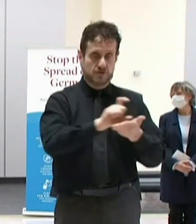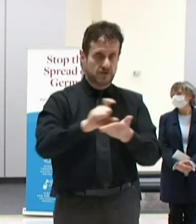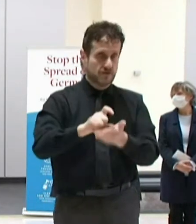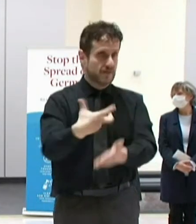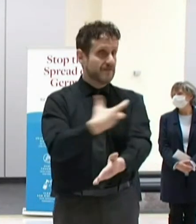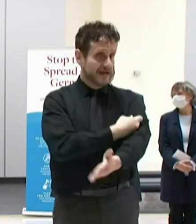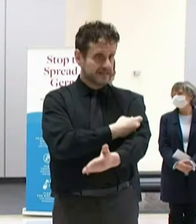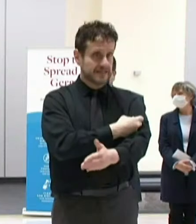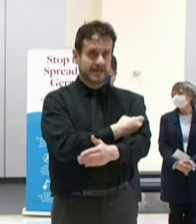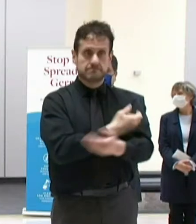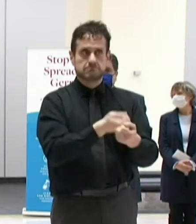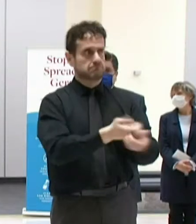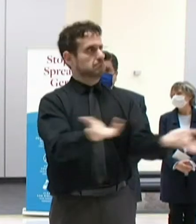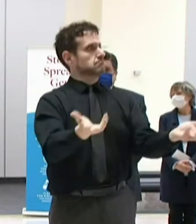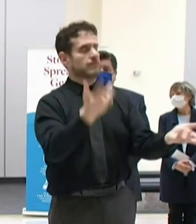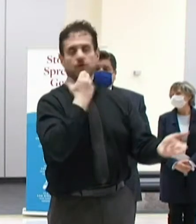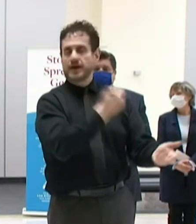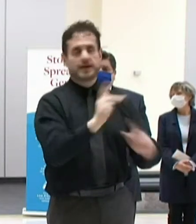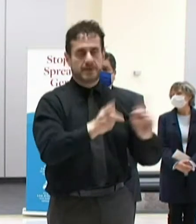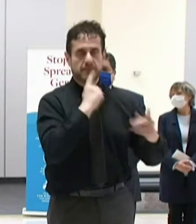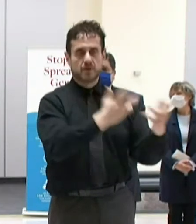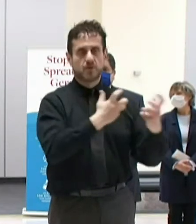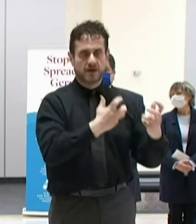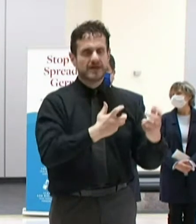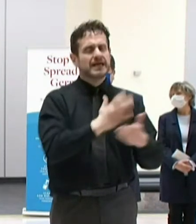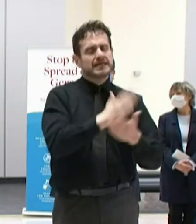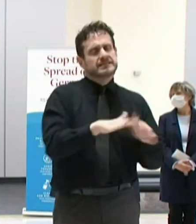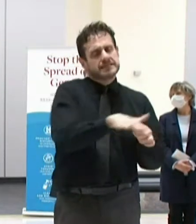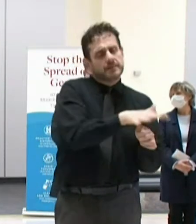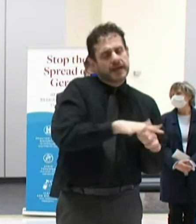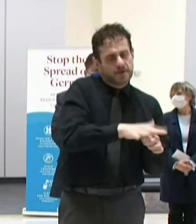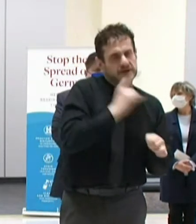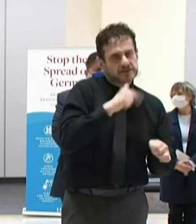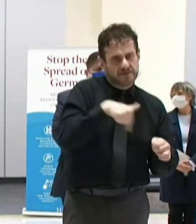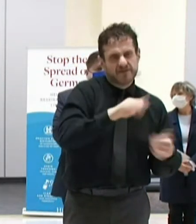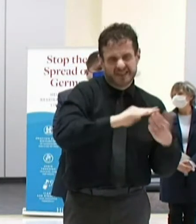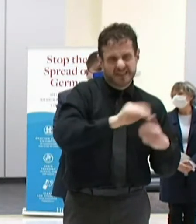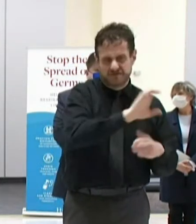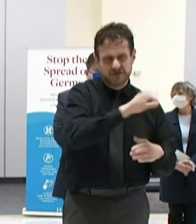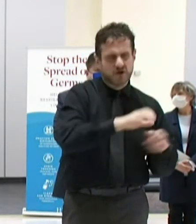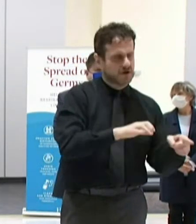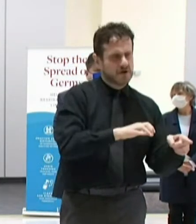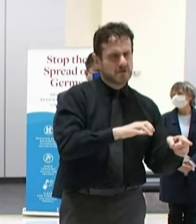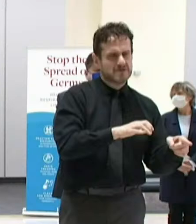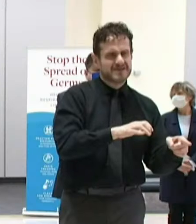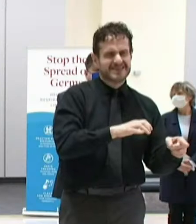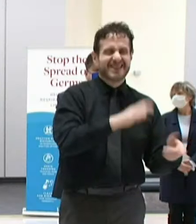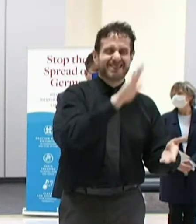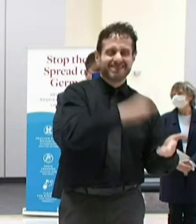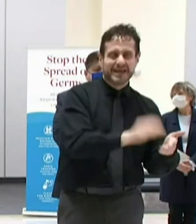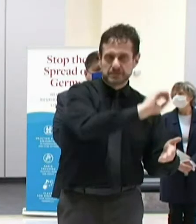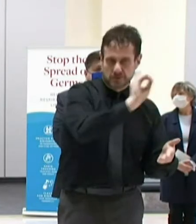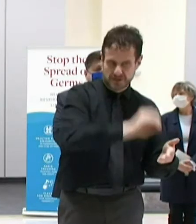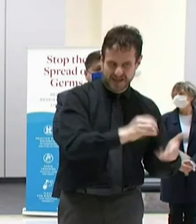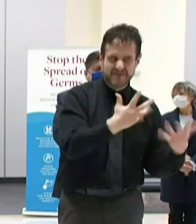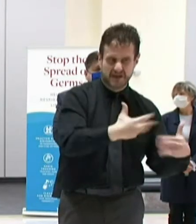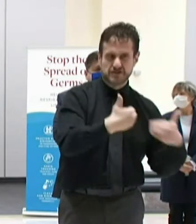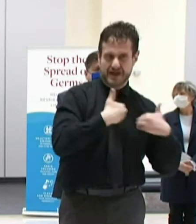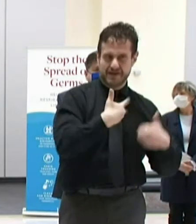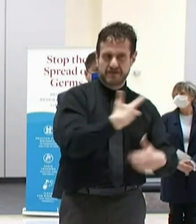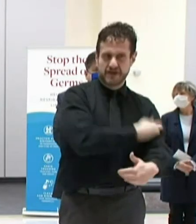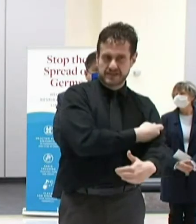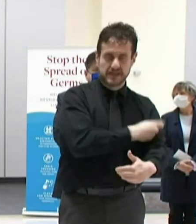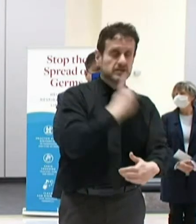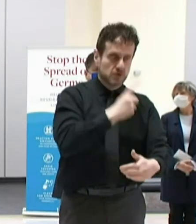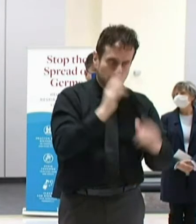it. We have some areas of the city that we haven't seen the kind of uptake that we'd like, so we're really focusing energies and